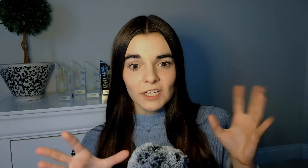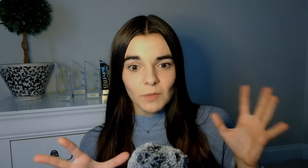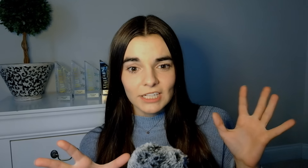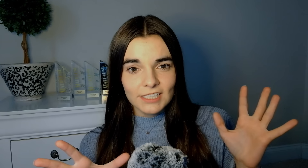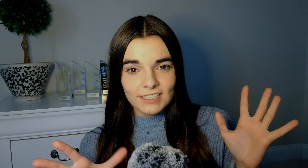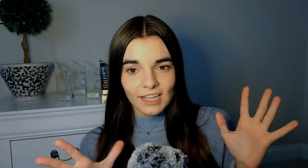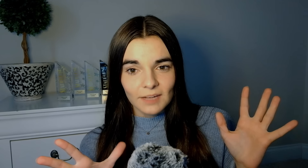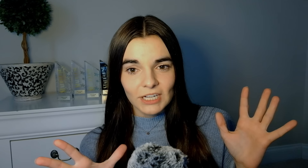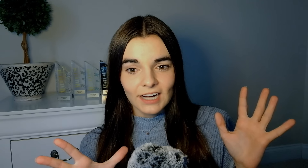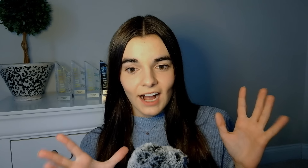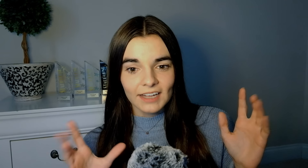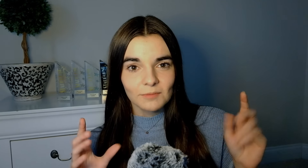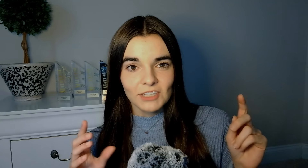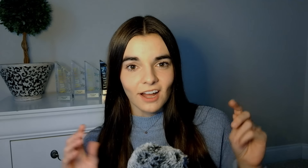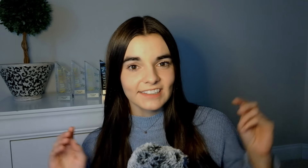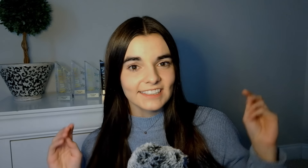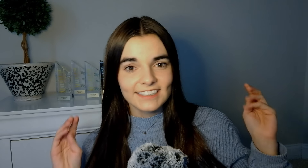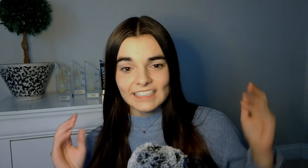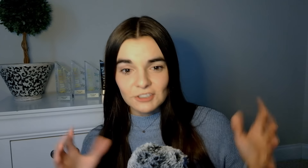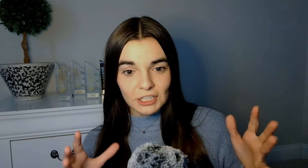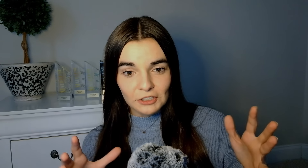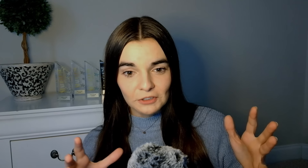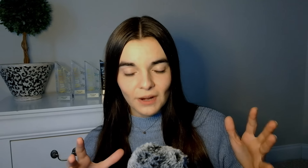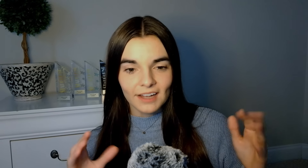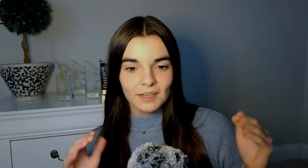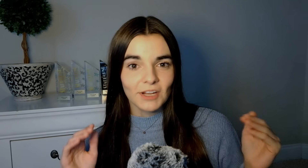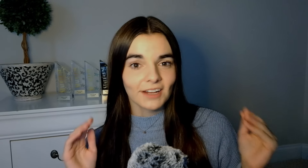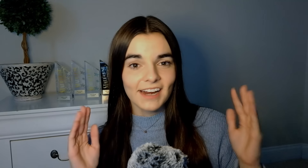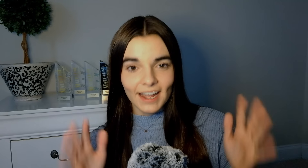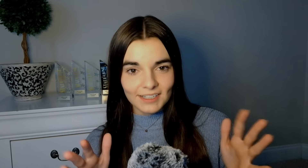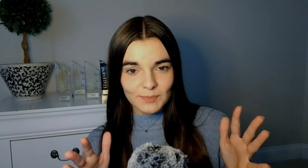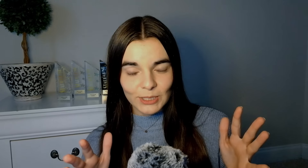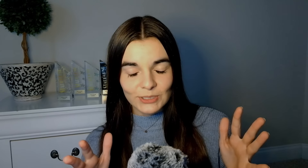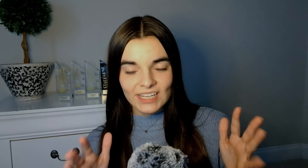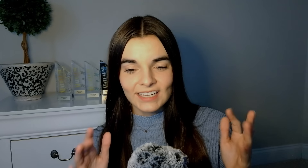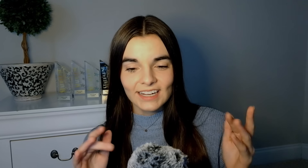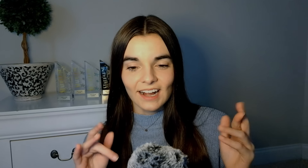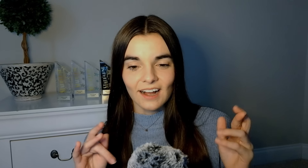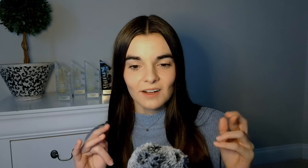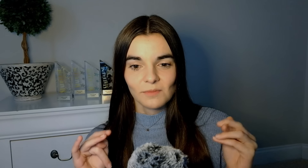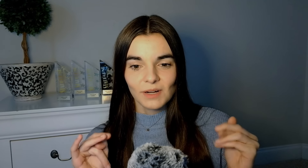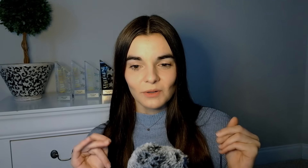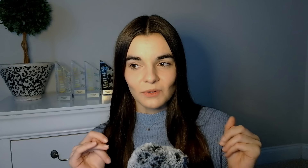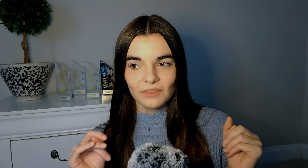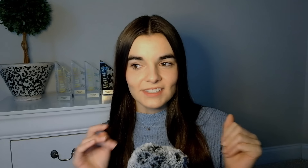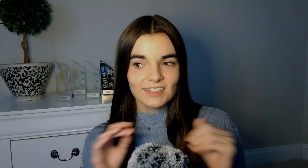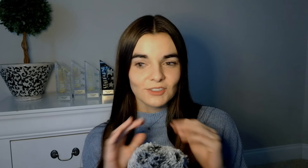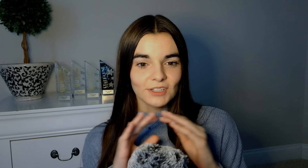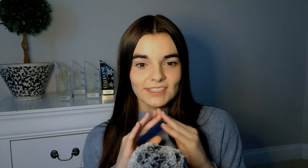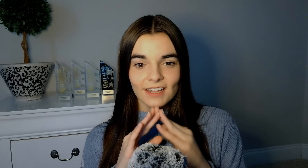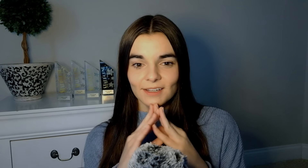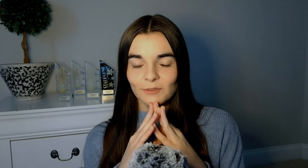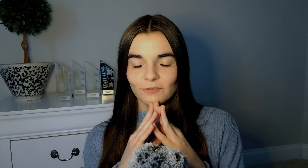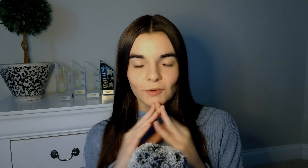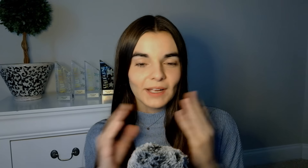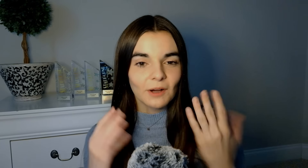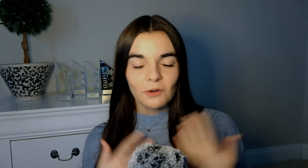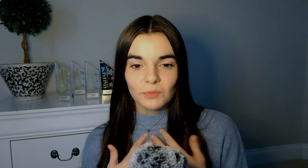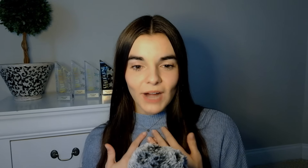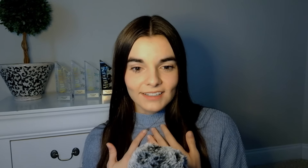Big disclaimer, I am not teaching you, I am not an expert. This is just like for my own practice